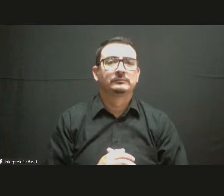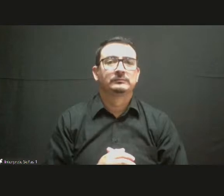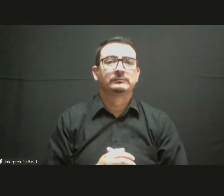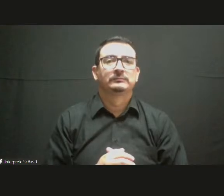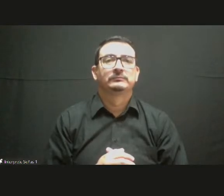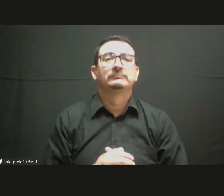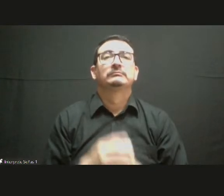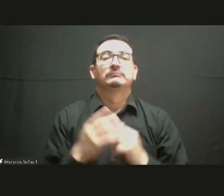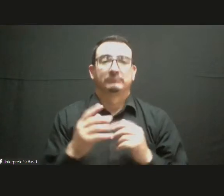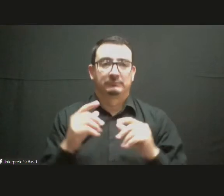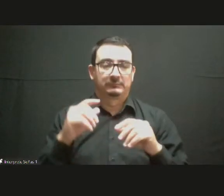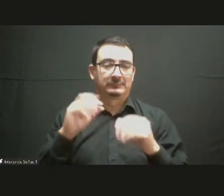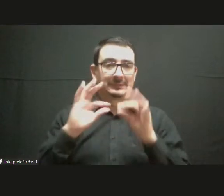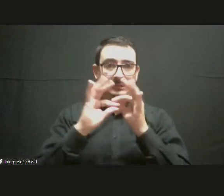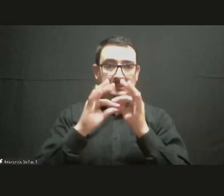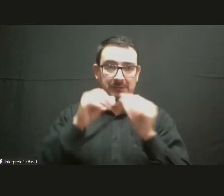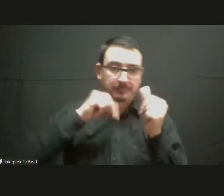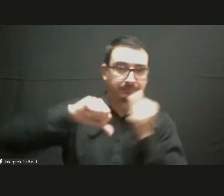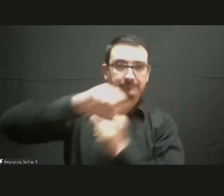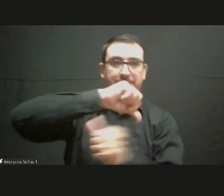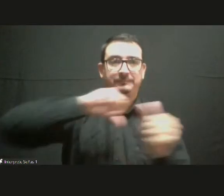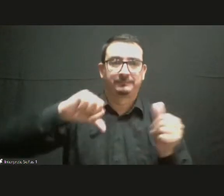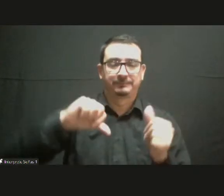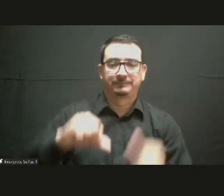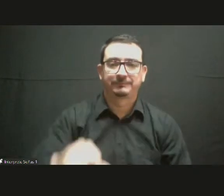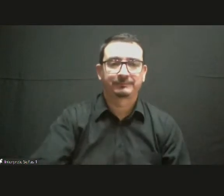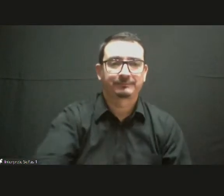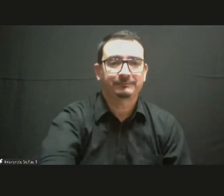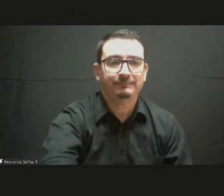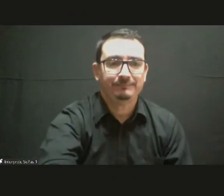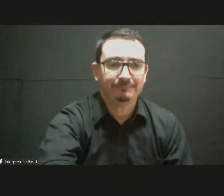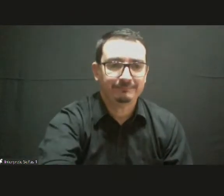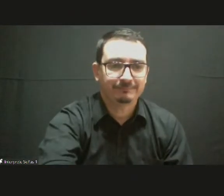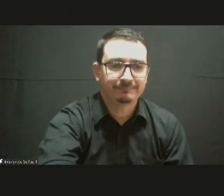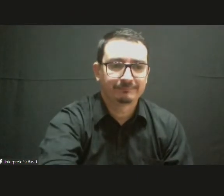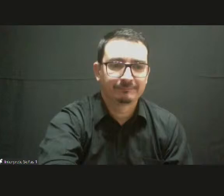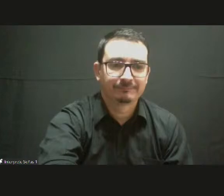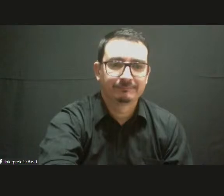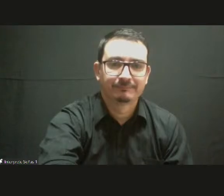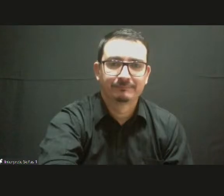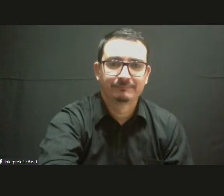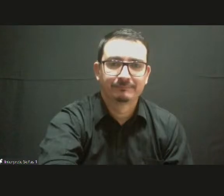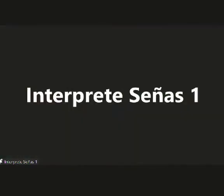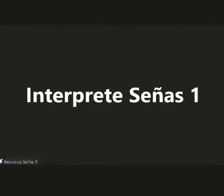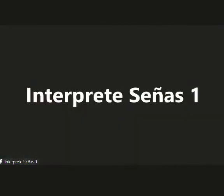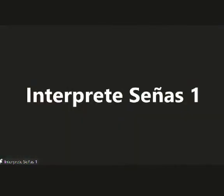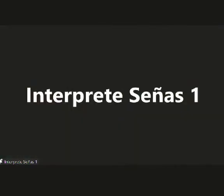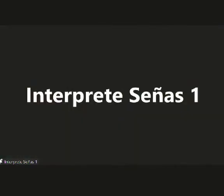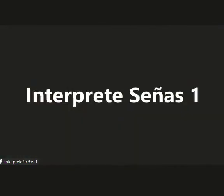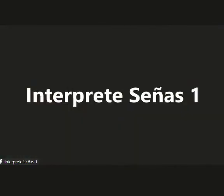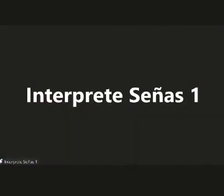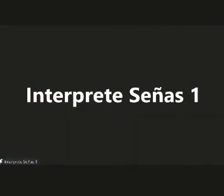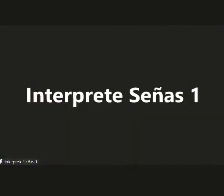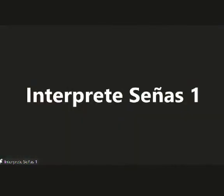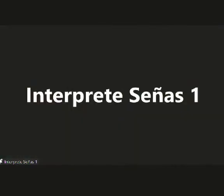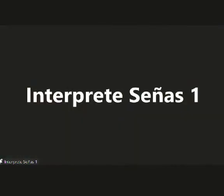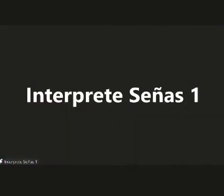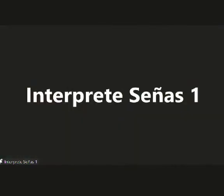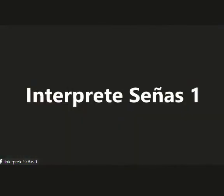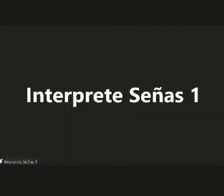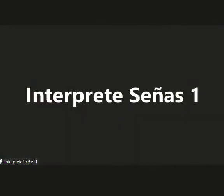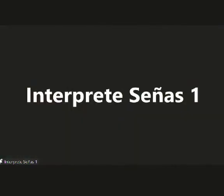a UNWTO and UNEP initiative. And PATA has been a proud